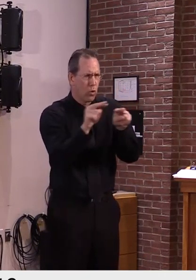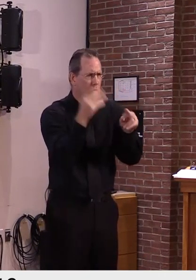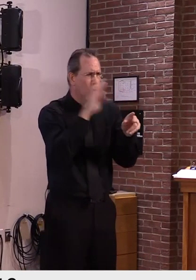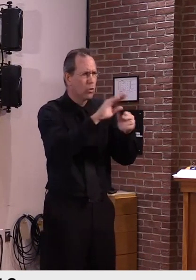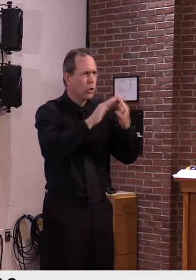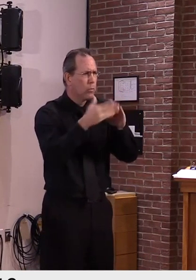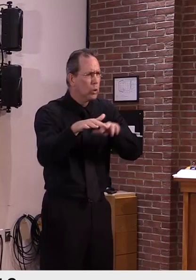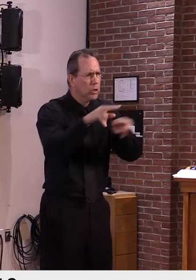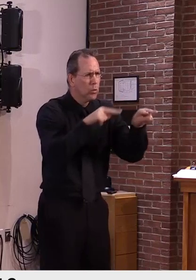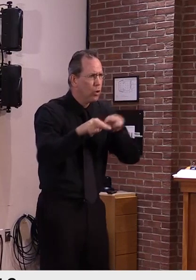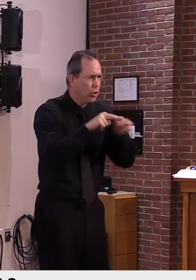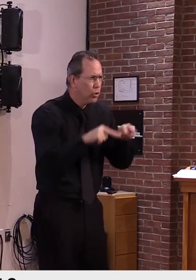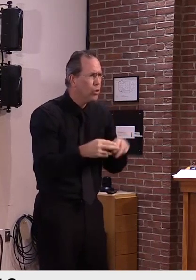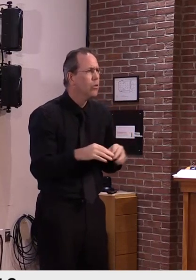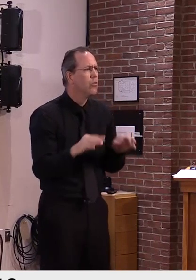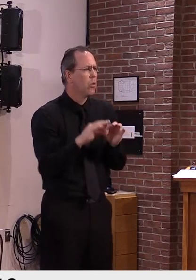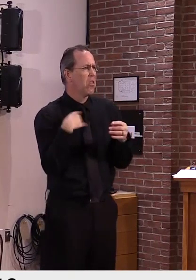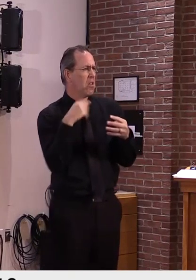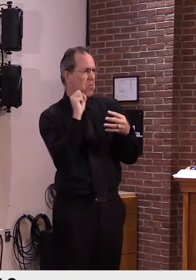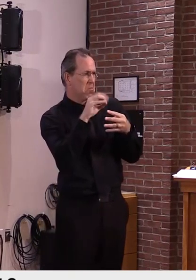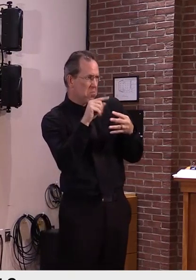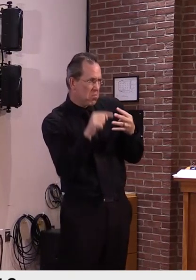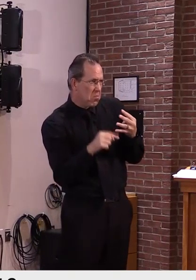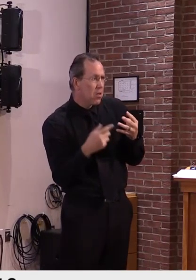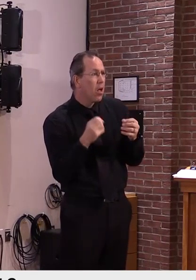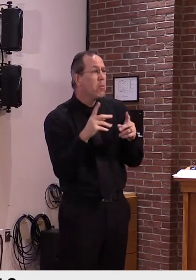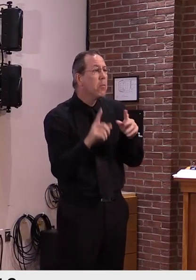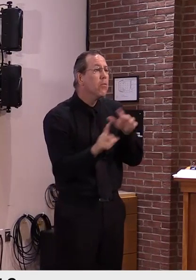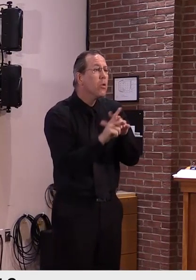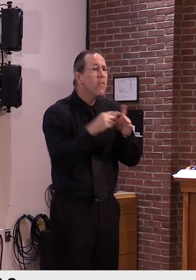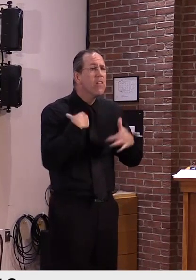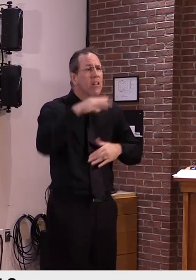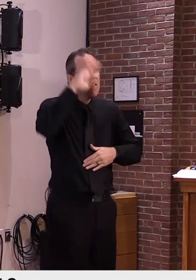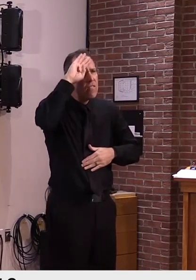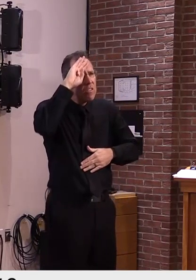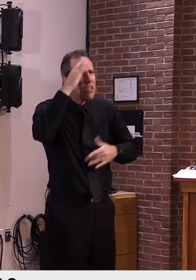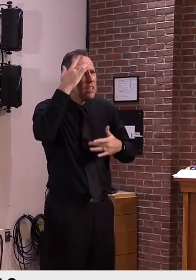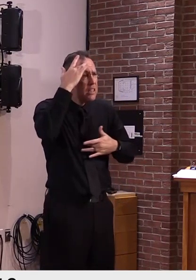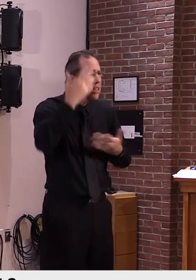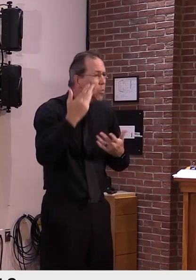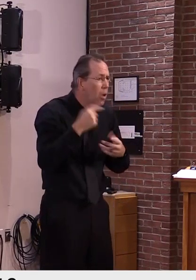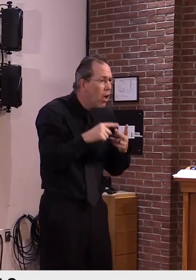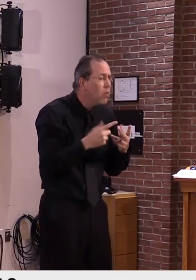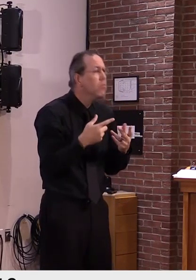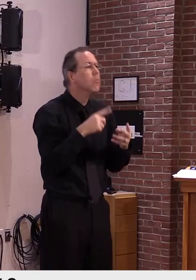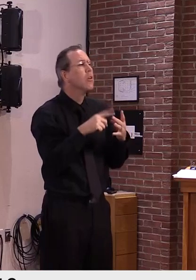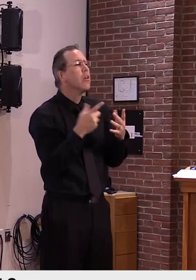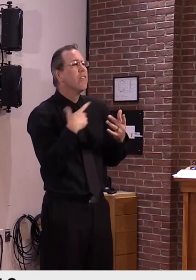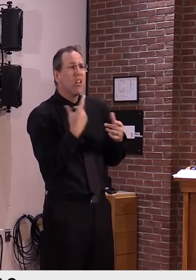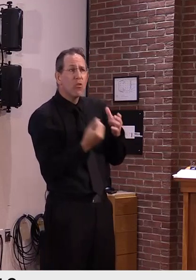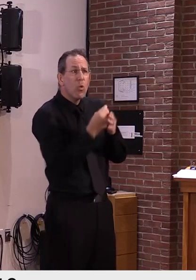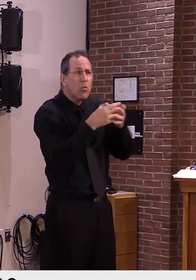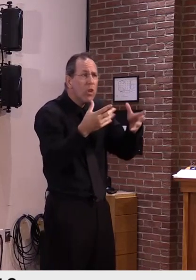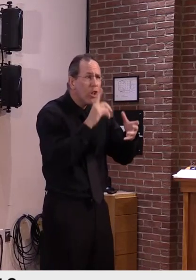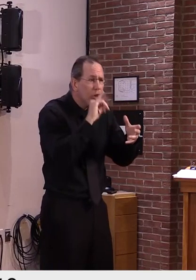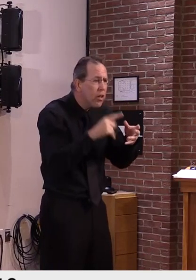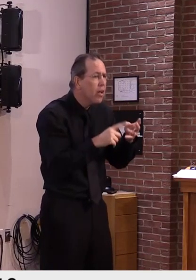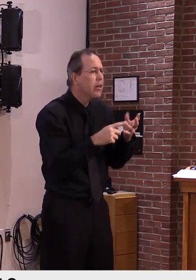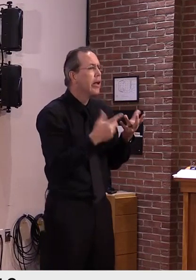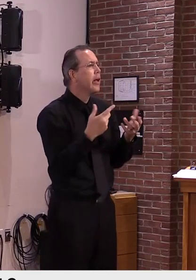right direction. Syndromic surveillance is low, growth rate is low, positivity remains very low, and the number of people